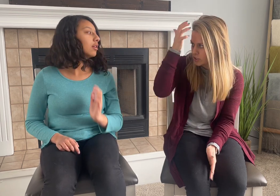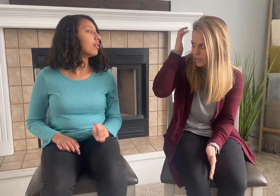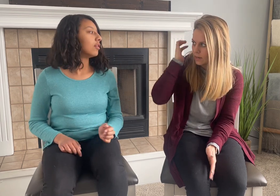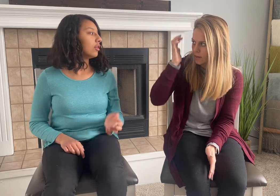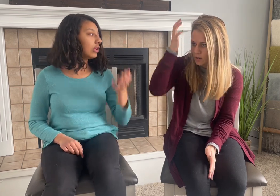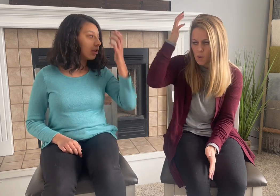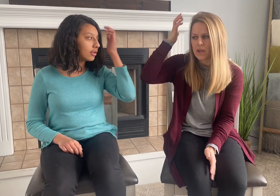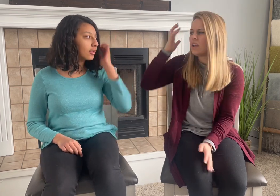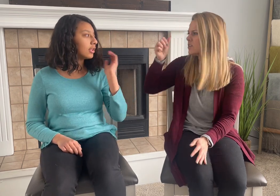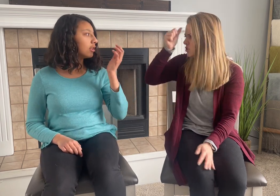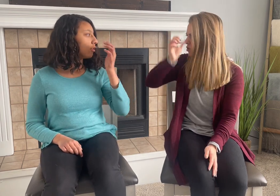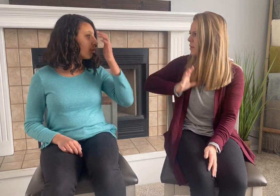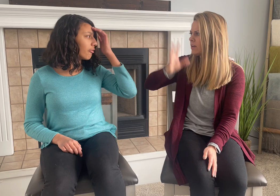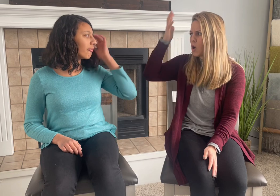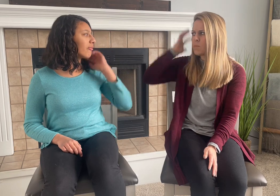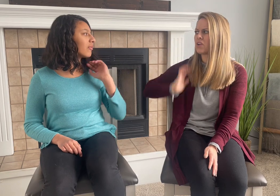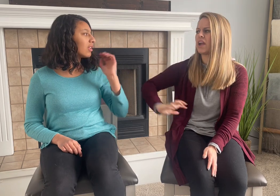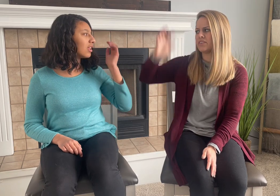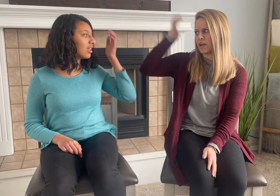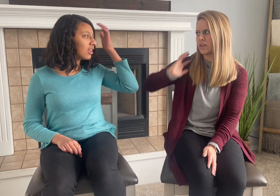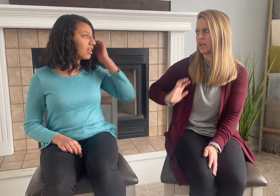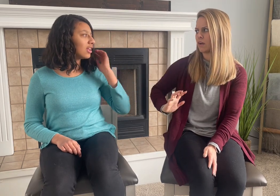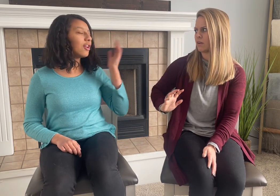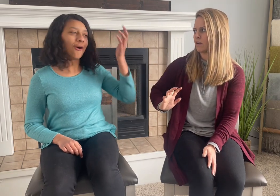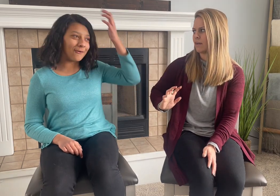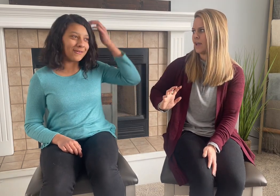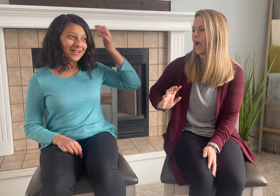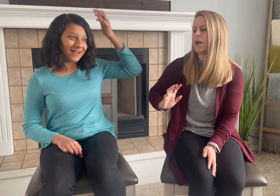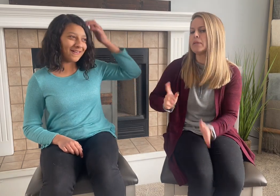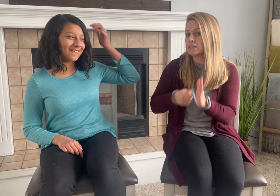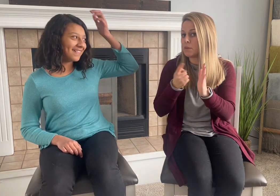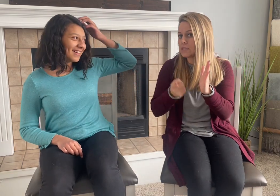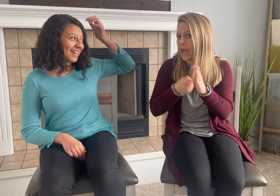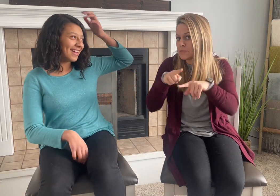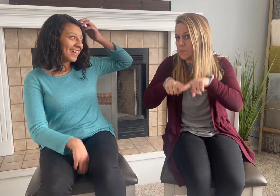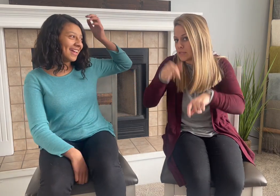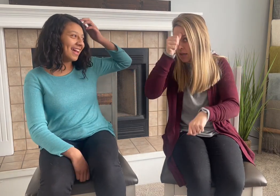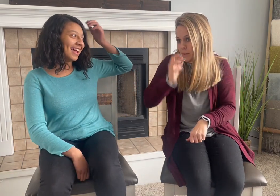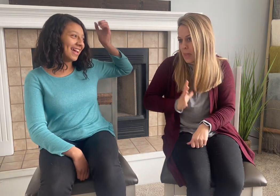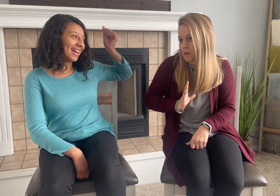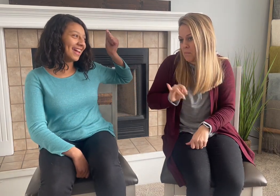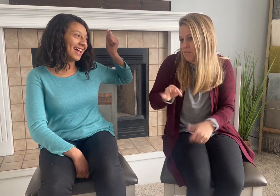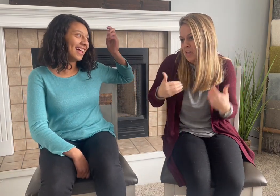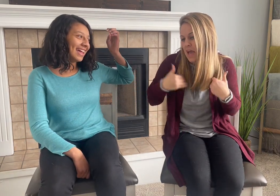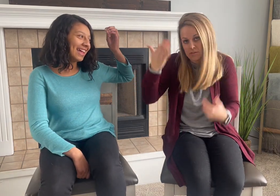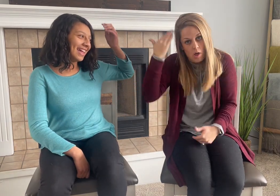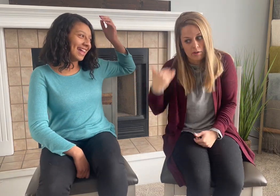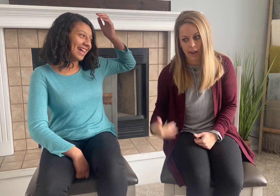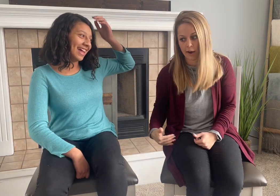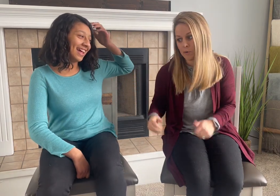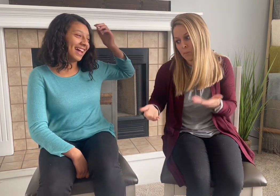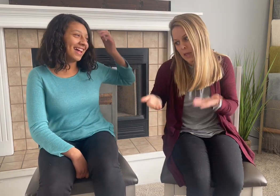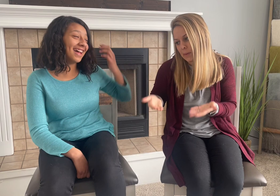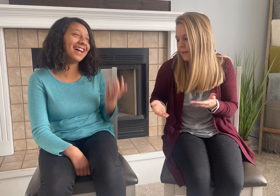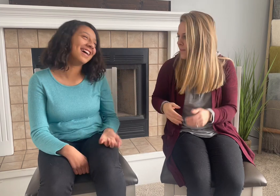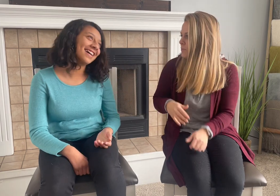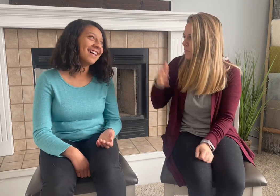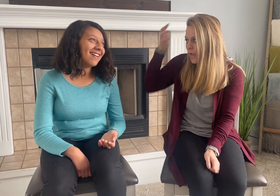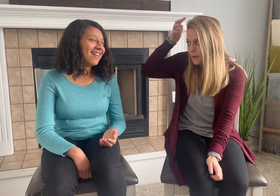just kind of going to comb it. Do men comb their hair down here? No. I mean, sometimes, depends on the man. If he has long hair, maybe. But yeah,